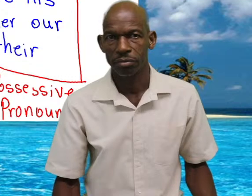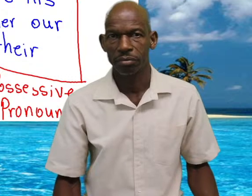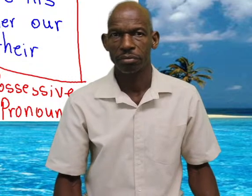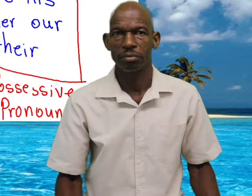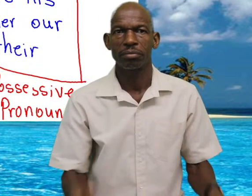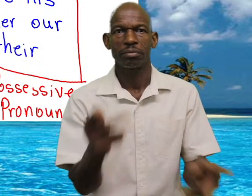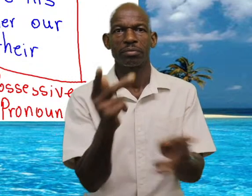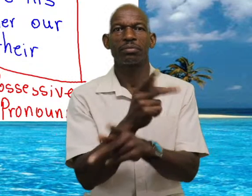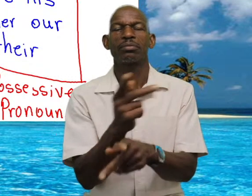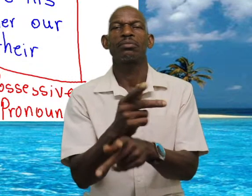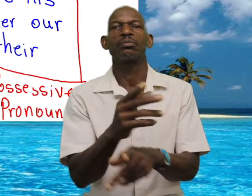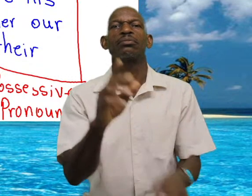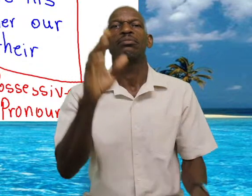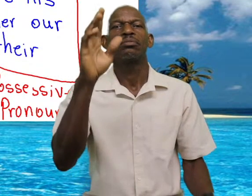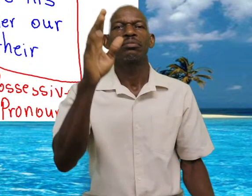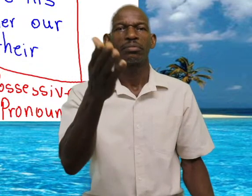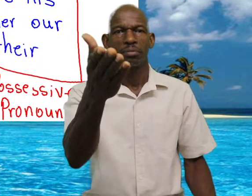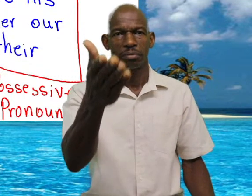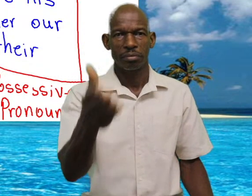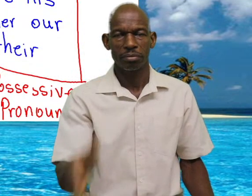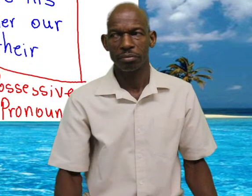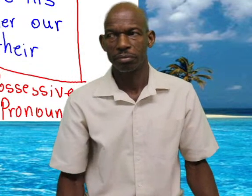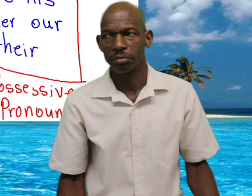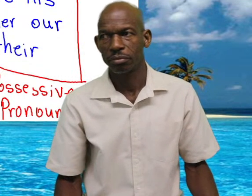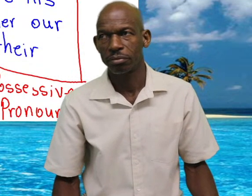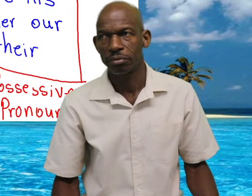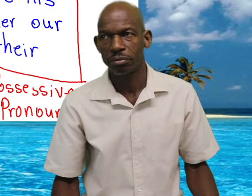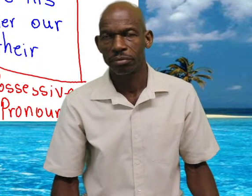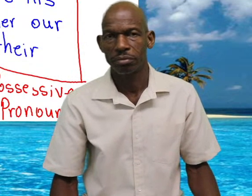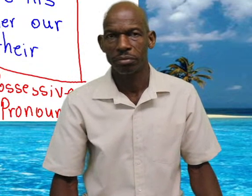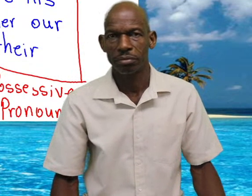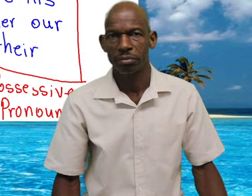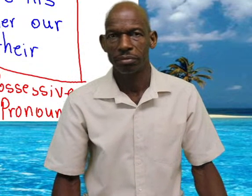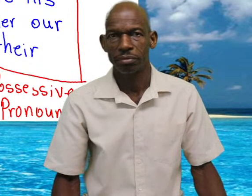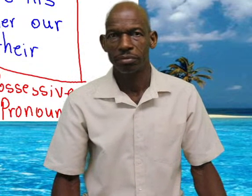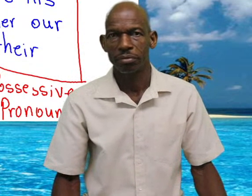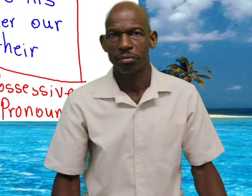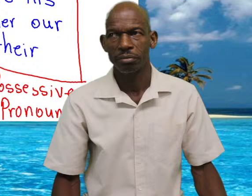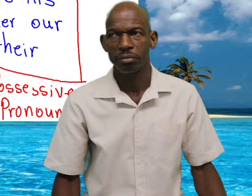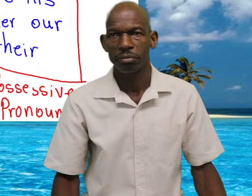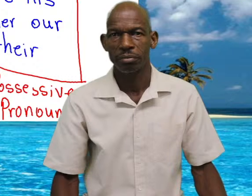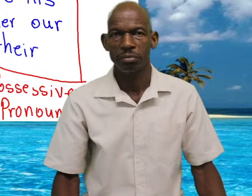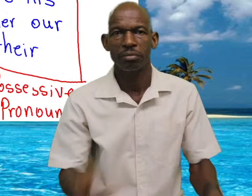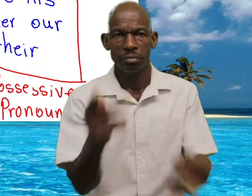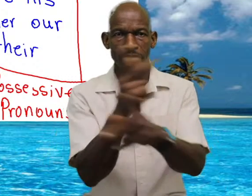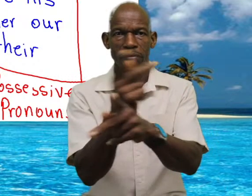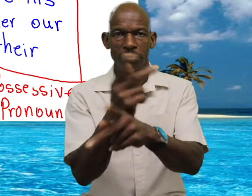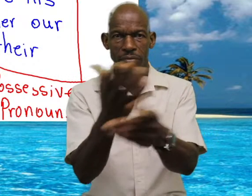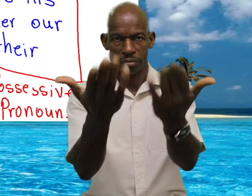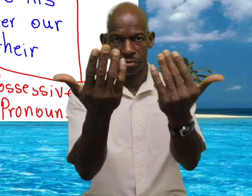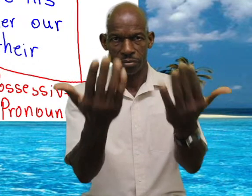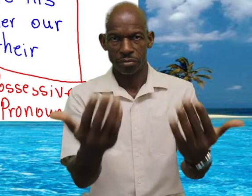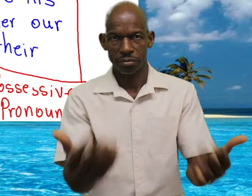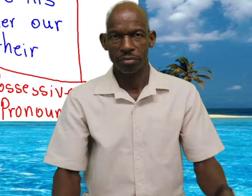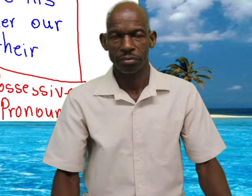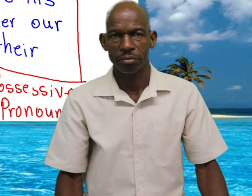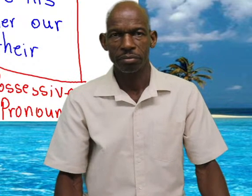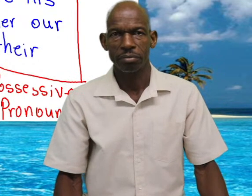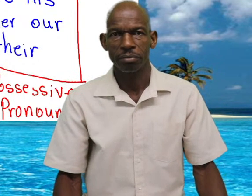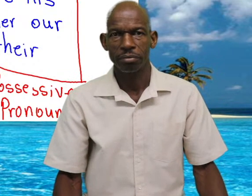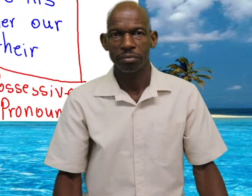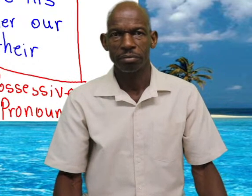Canton, since you finished, give me your sentence. How am I writing this? Go ahead, read it.